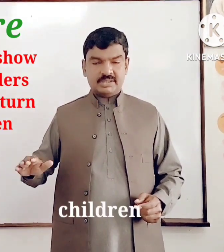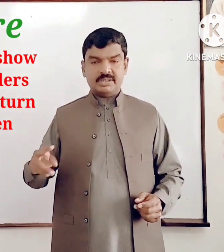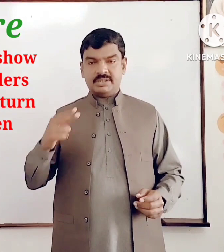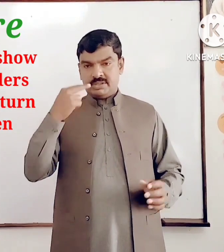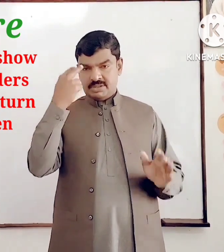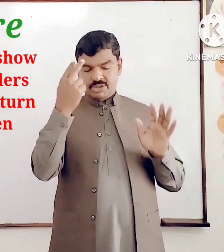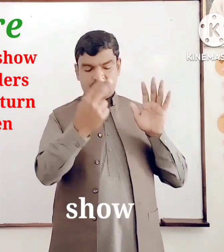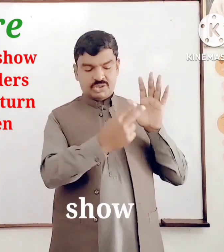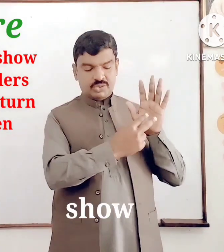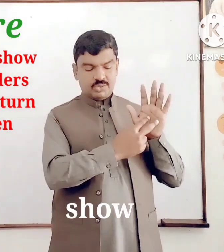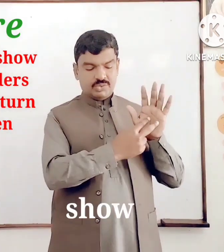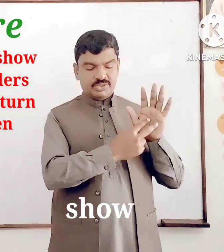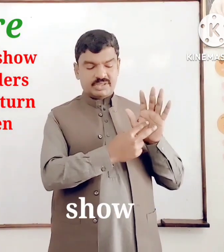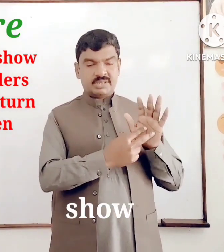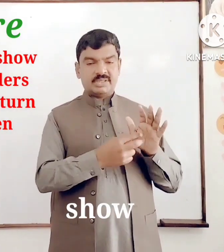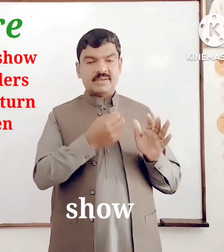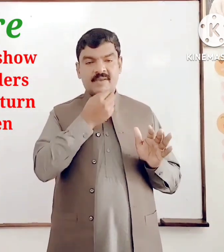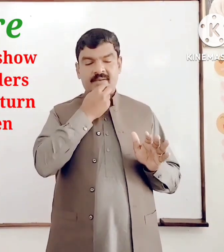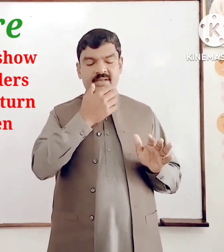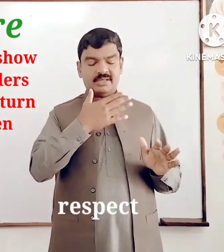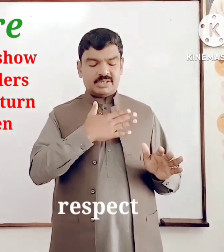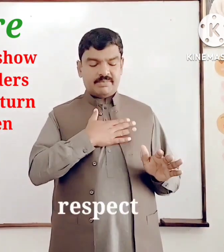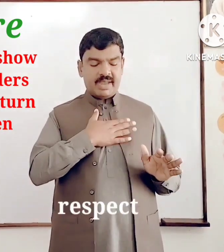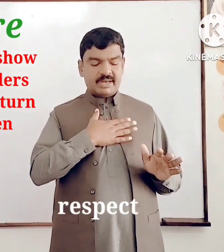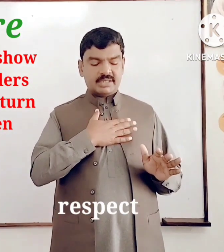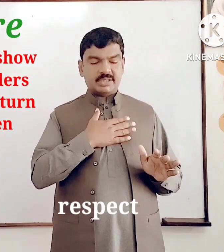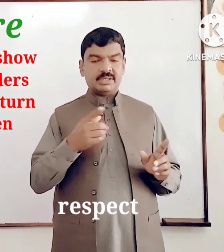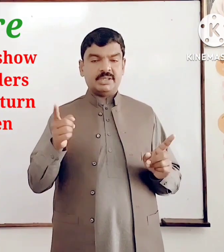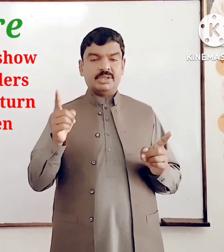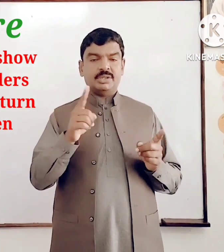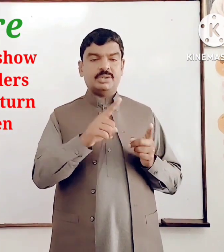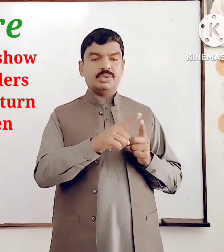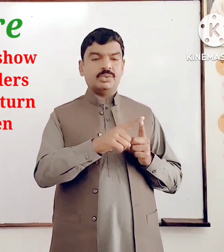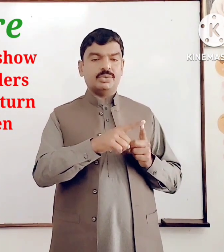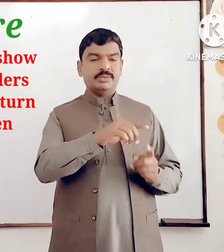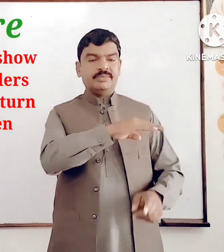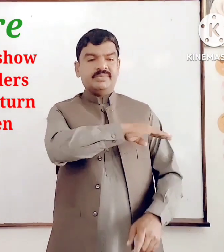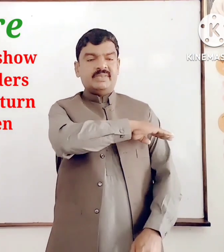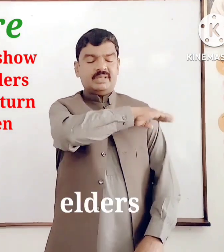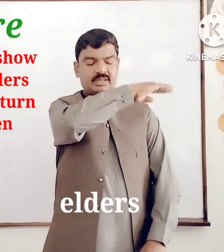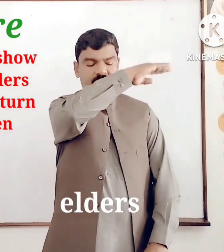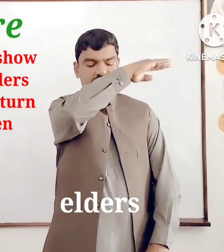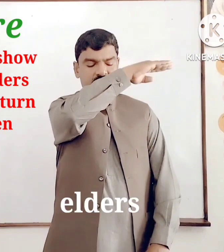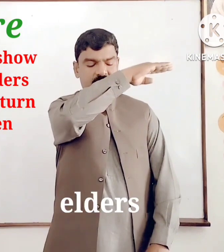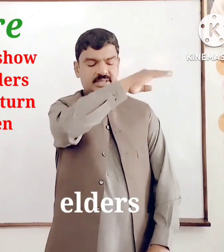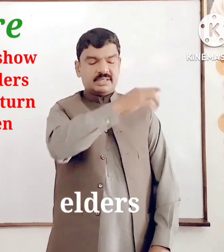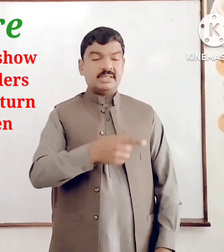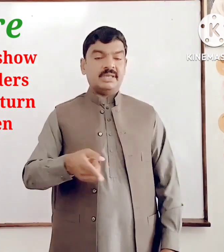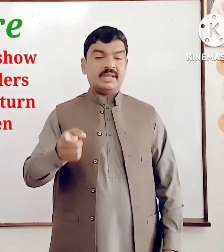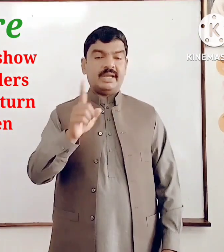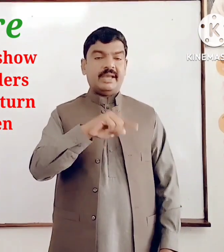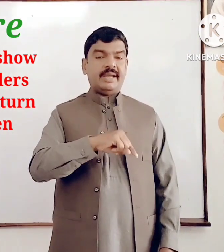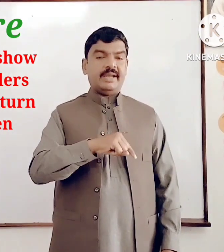children shows respect to elders